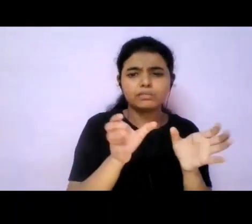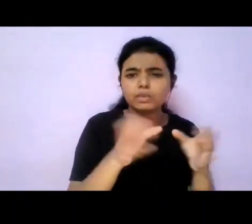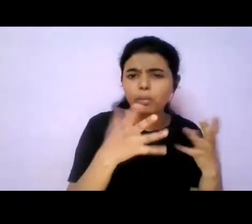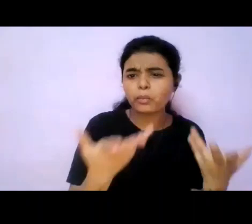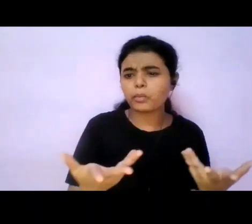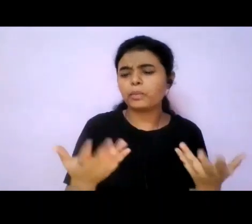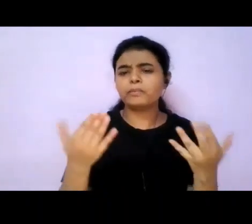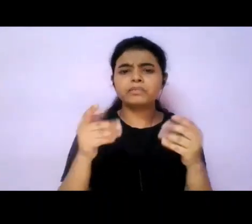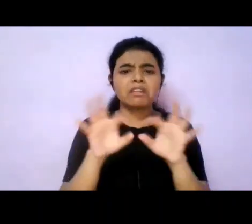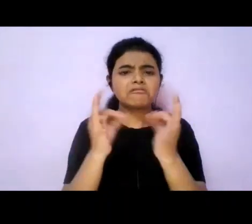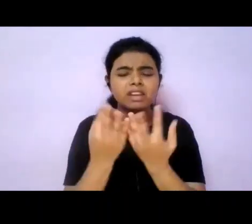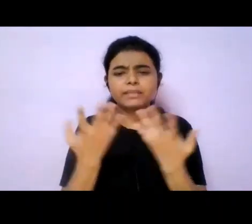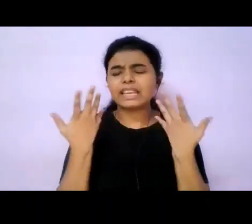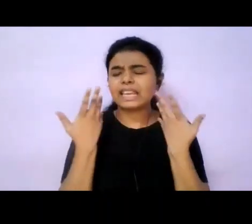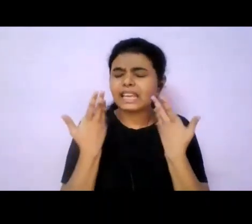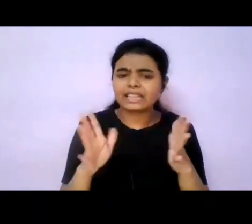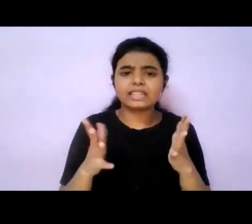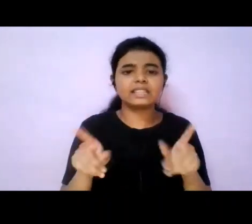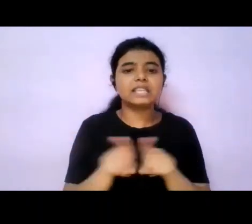human urge.